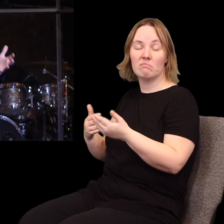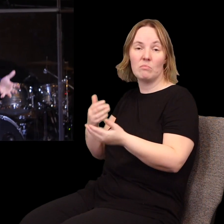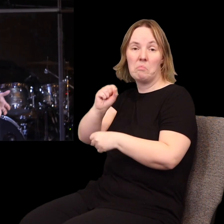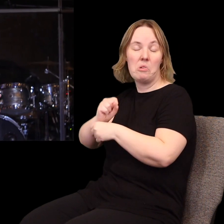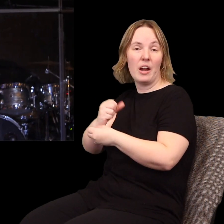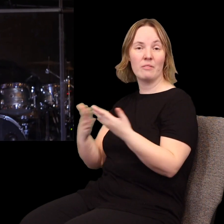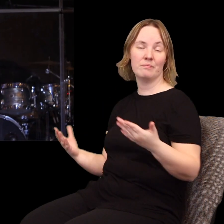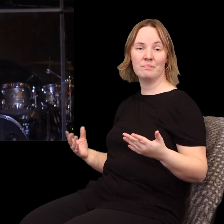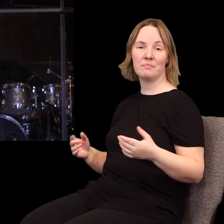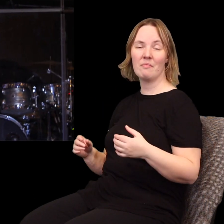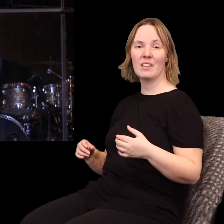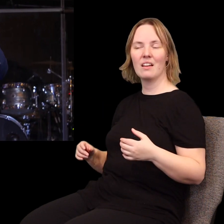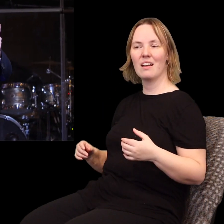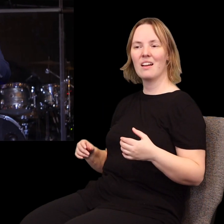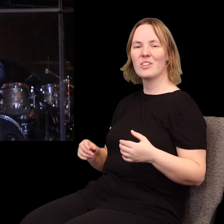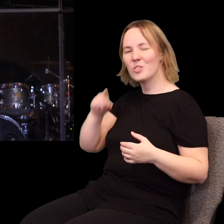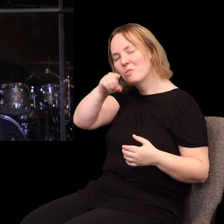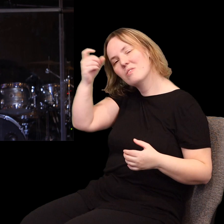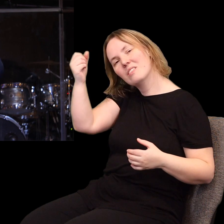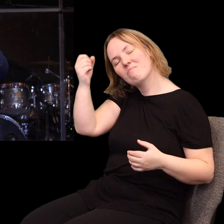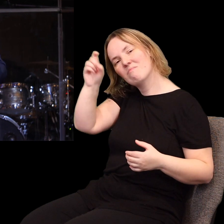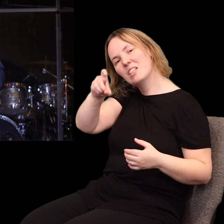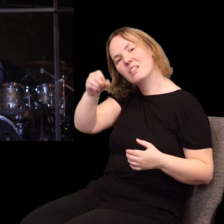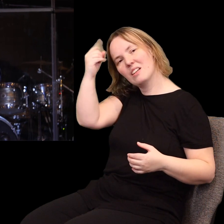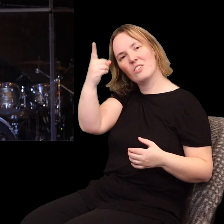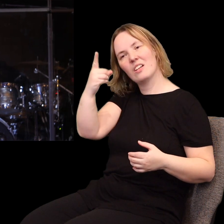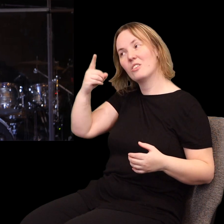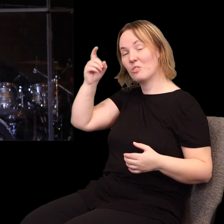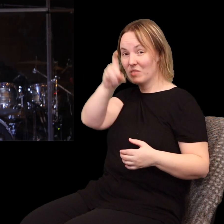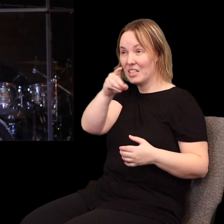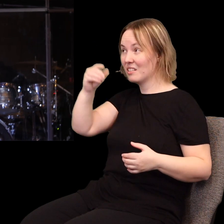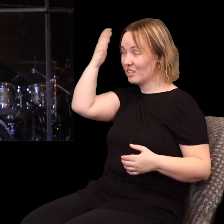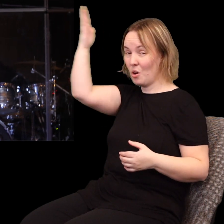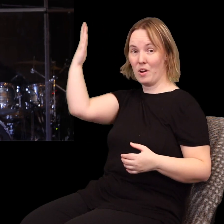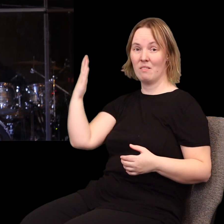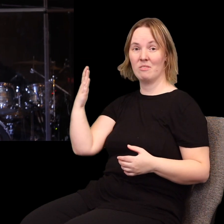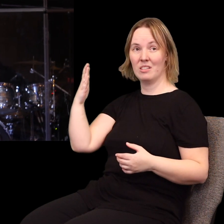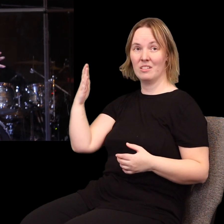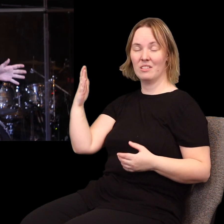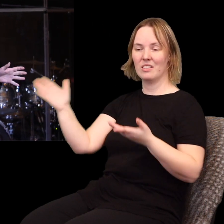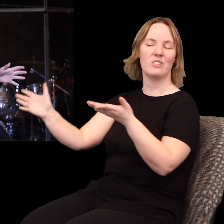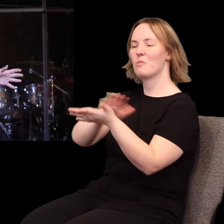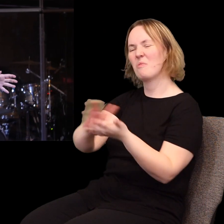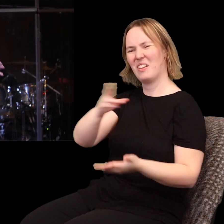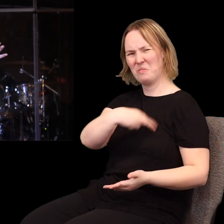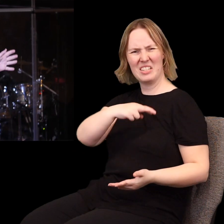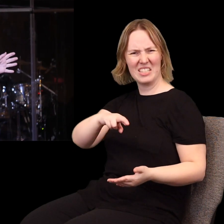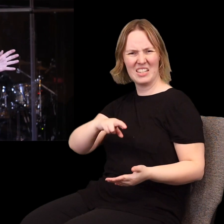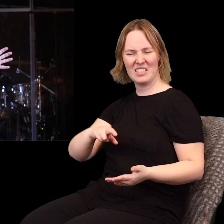God is shaking things around us to say, listen, you need to understand something. You need to know me. You need to know me. You got to cut away the